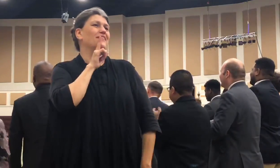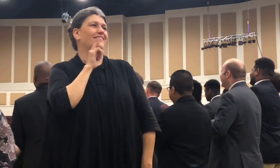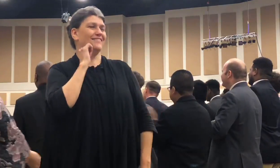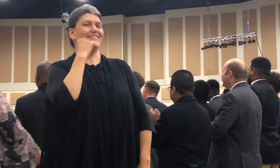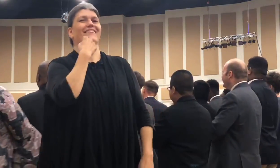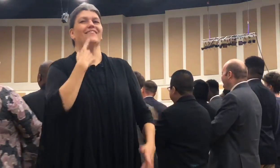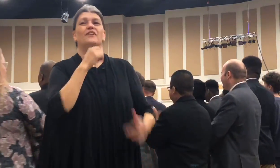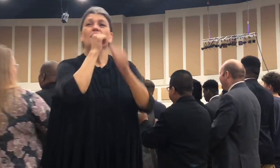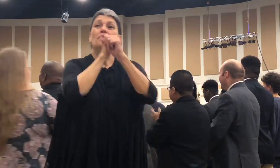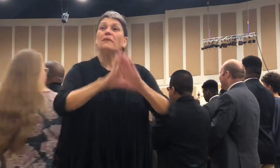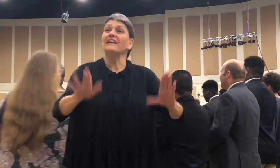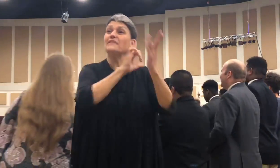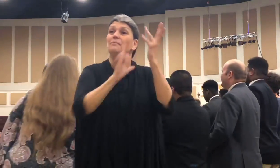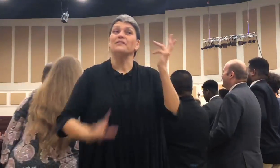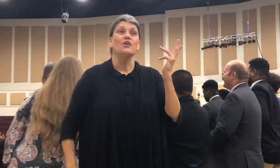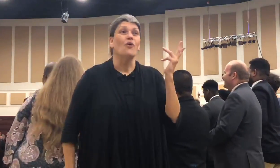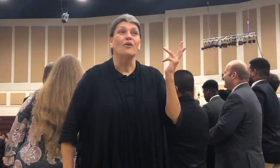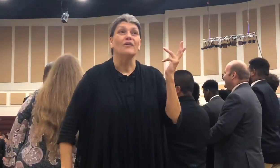Blessed be the Lord.